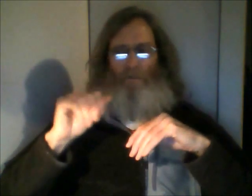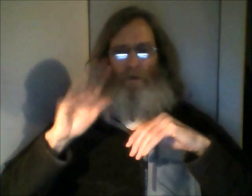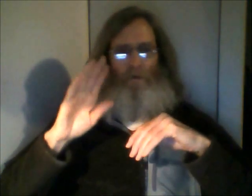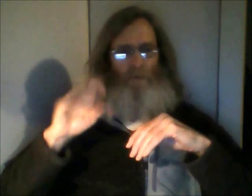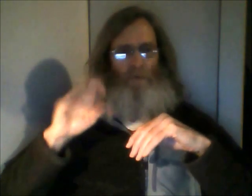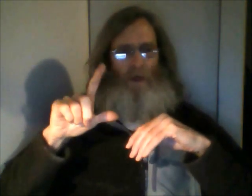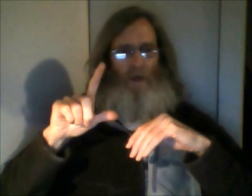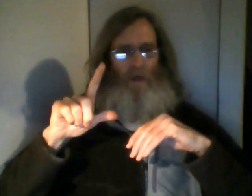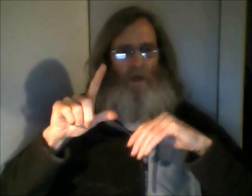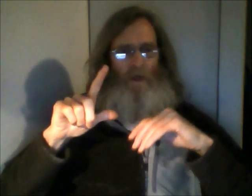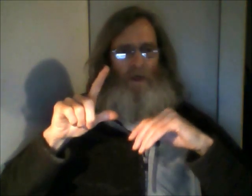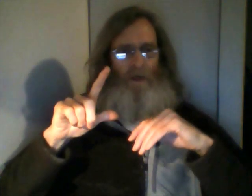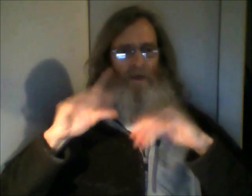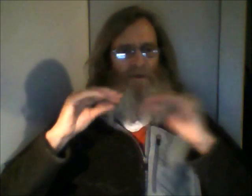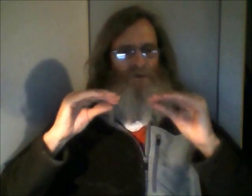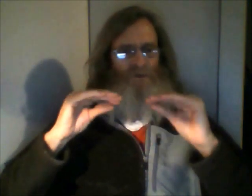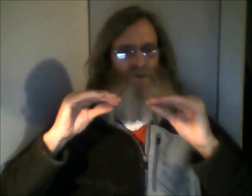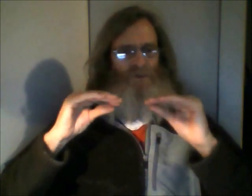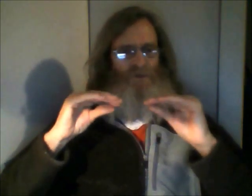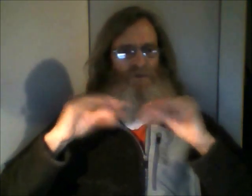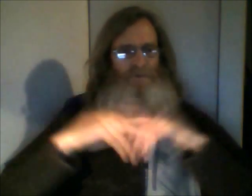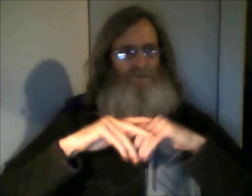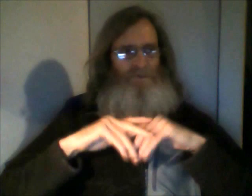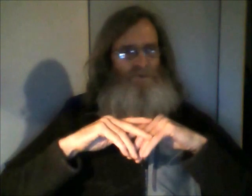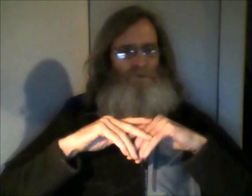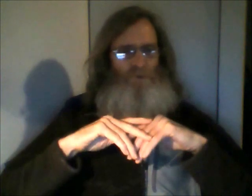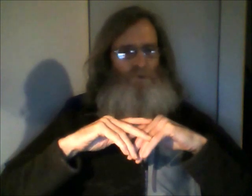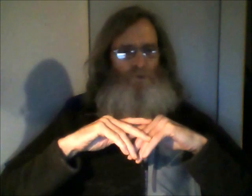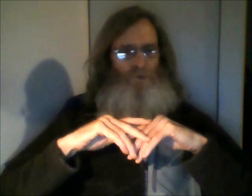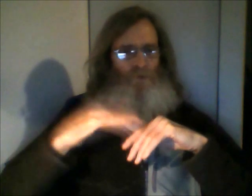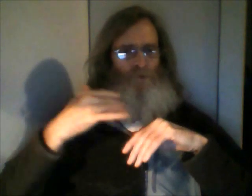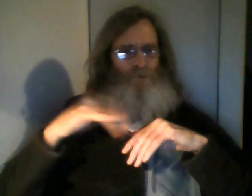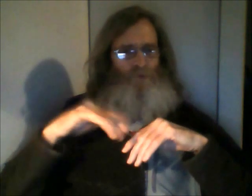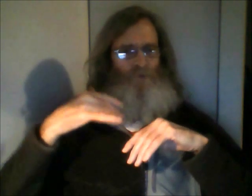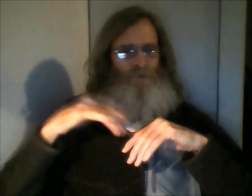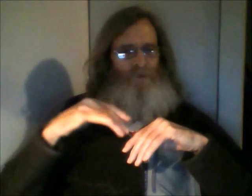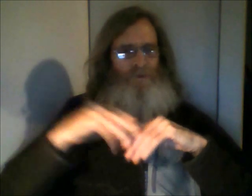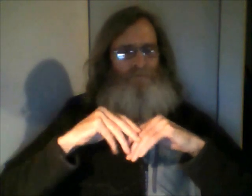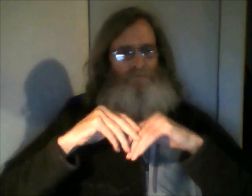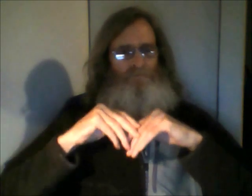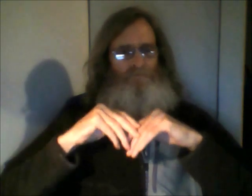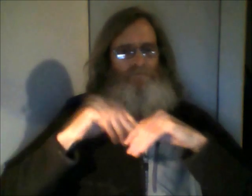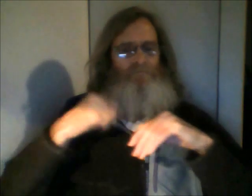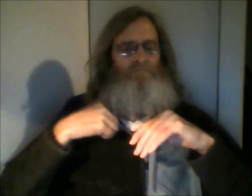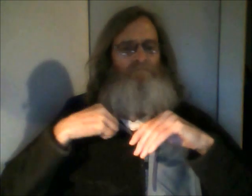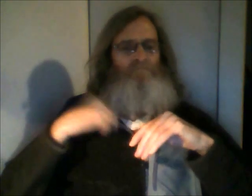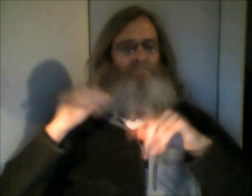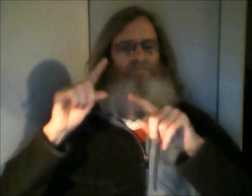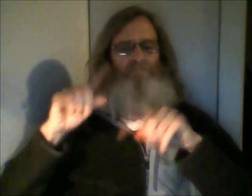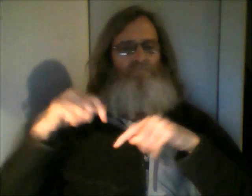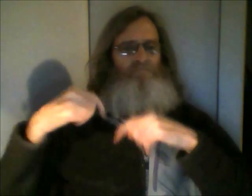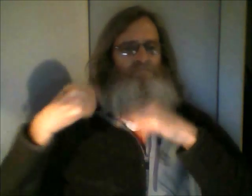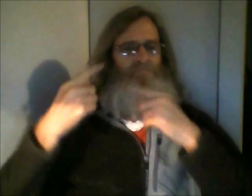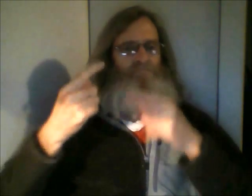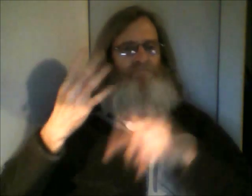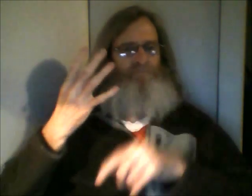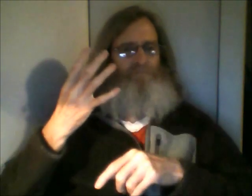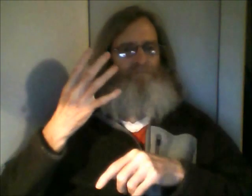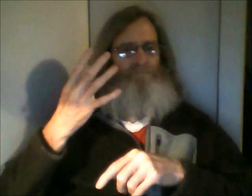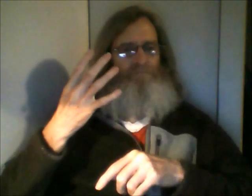a license plate on the back and it's a street car, as crazy as it looks, that's even better. So inside here, this is the control room, as it were. Go ahead and jump on it. There's